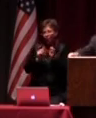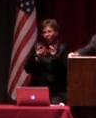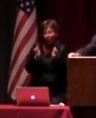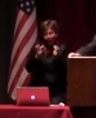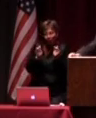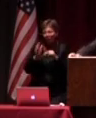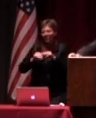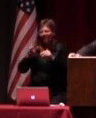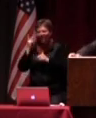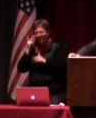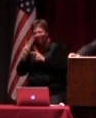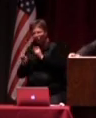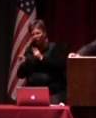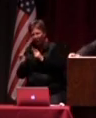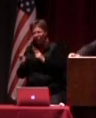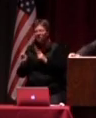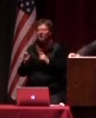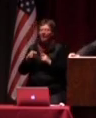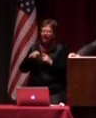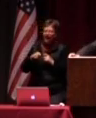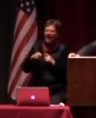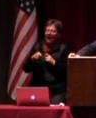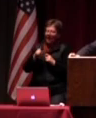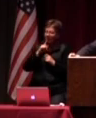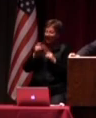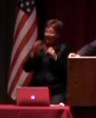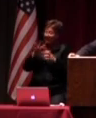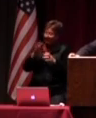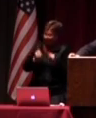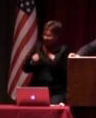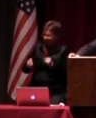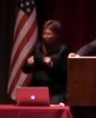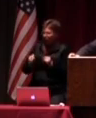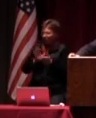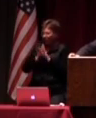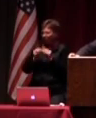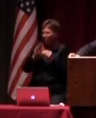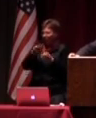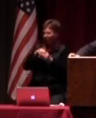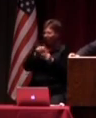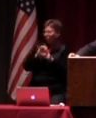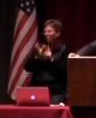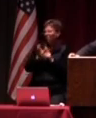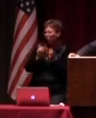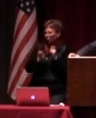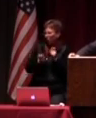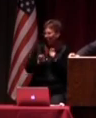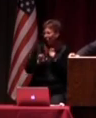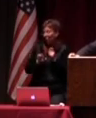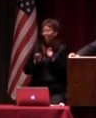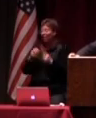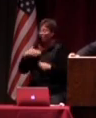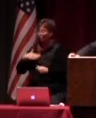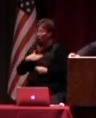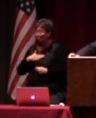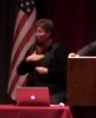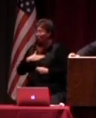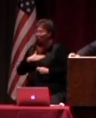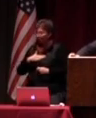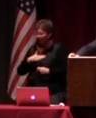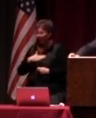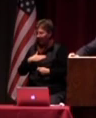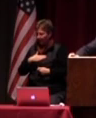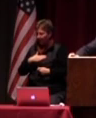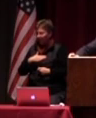class, and it's shaped much more decisively by individuals. So to the extent we can see Napoleon as a man who rewrote his own